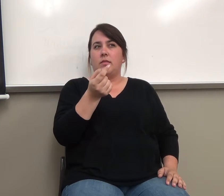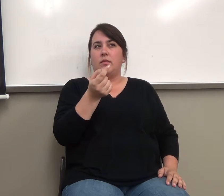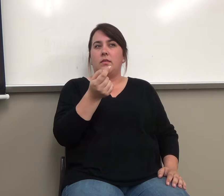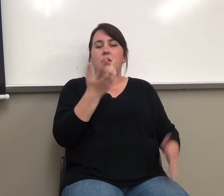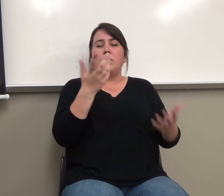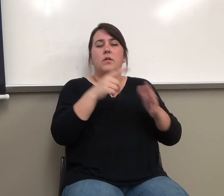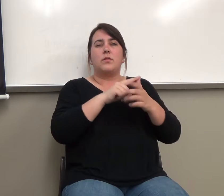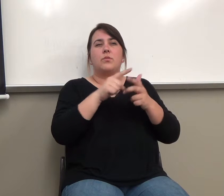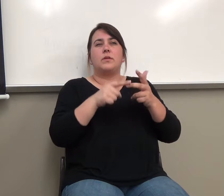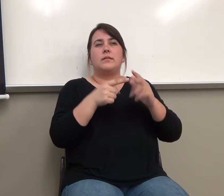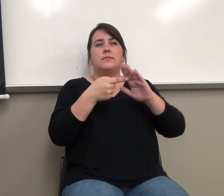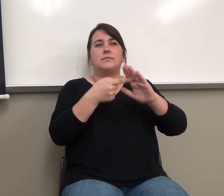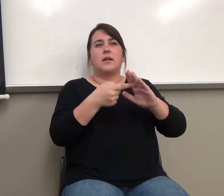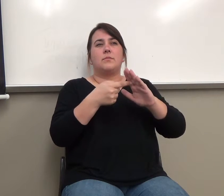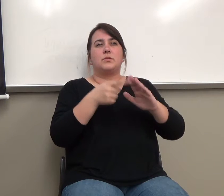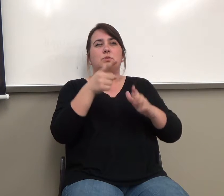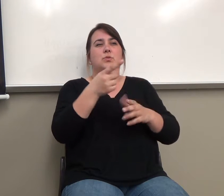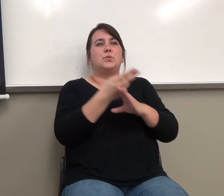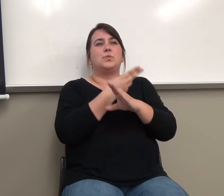3 examples would you use